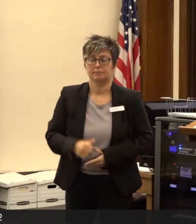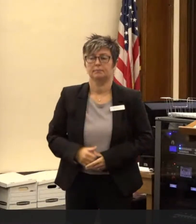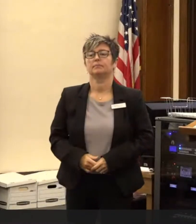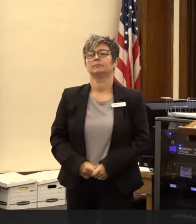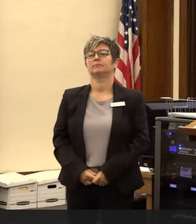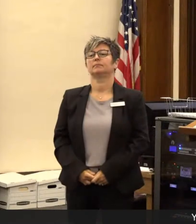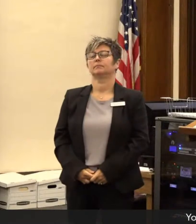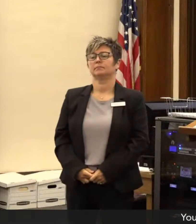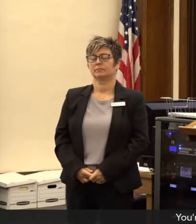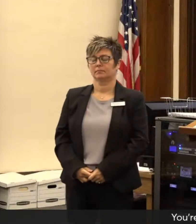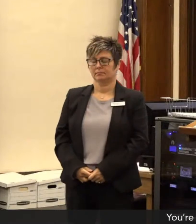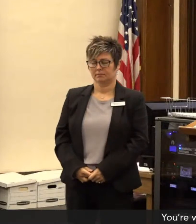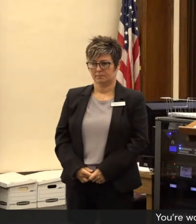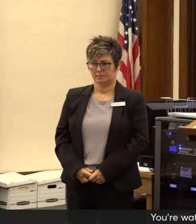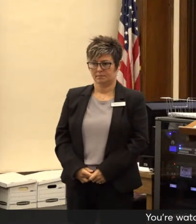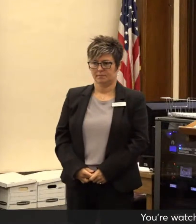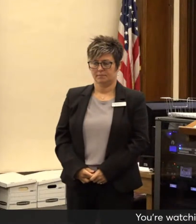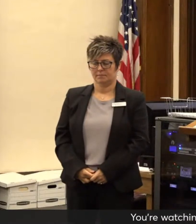that